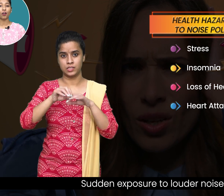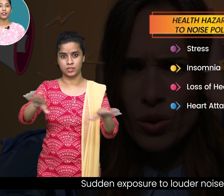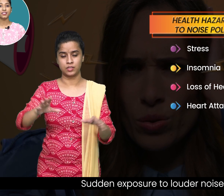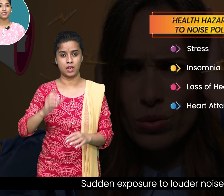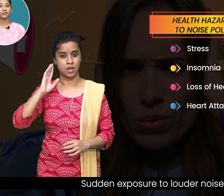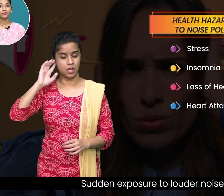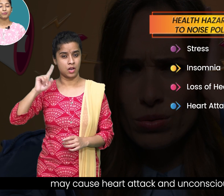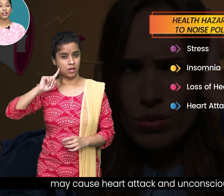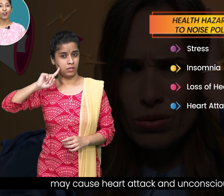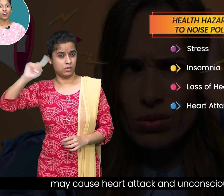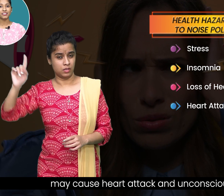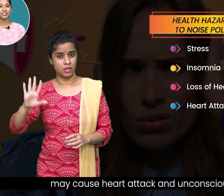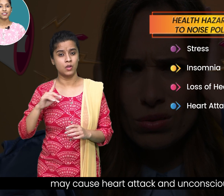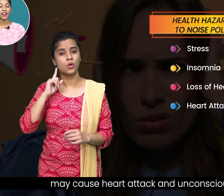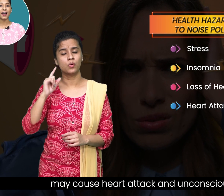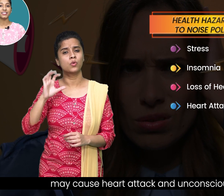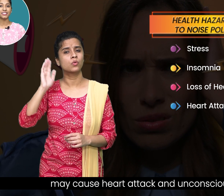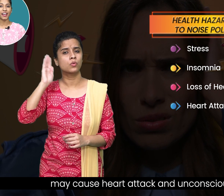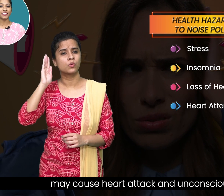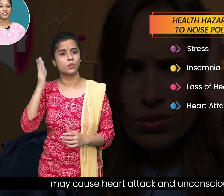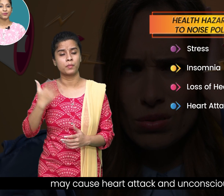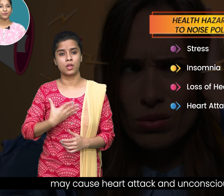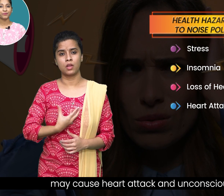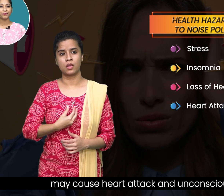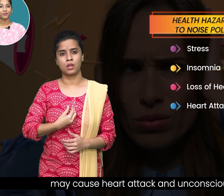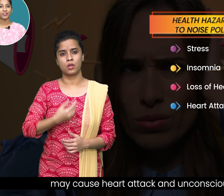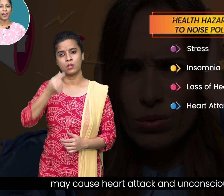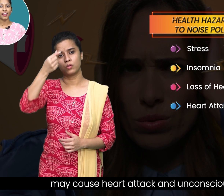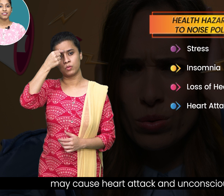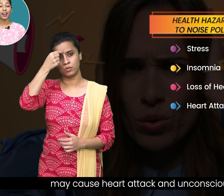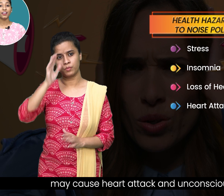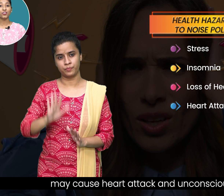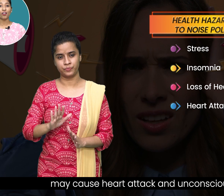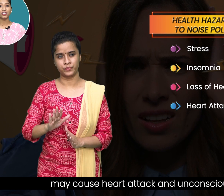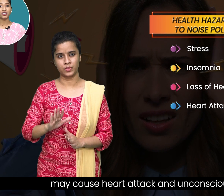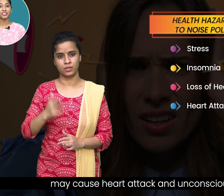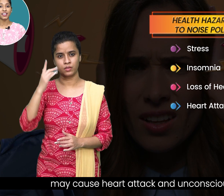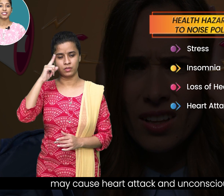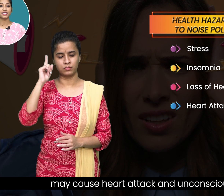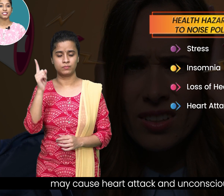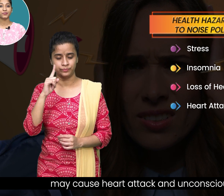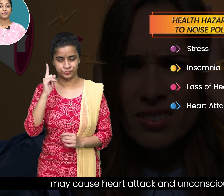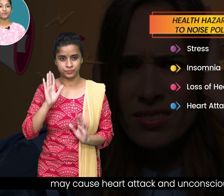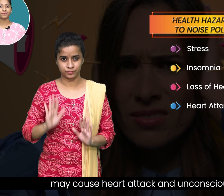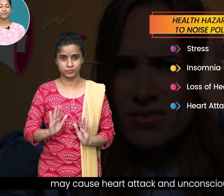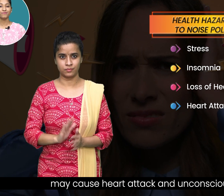louder noise may cause heart attack and